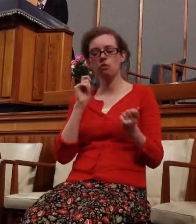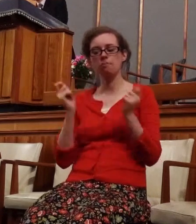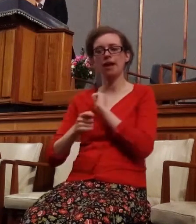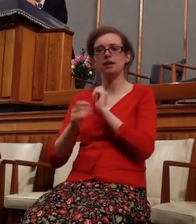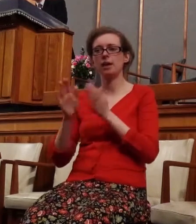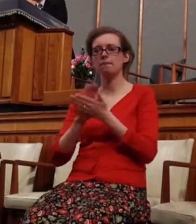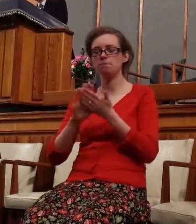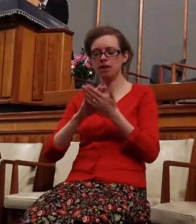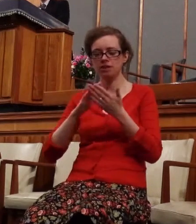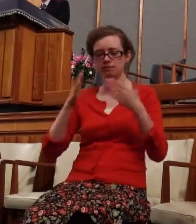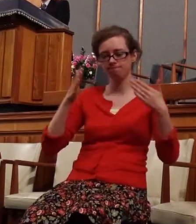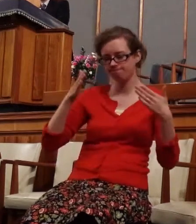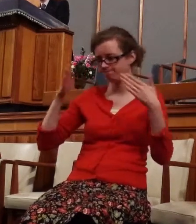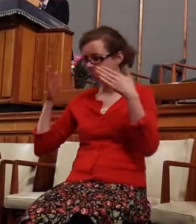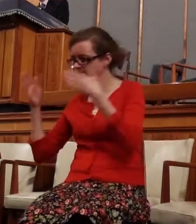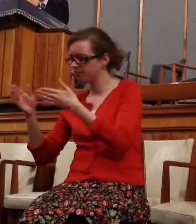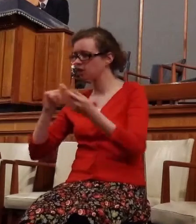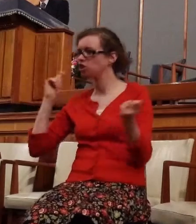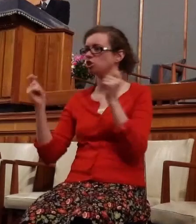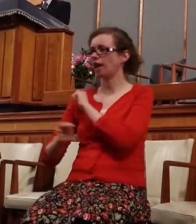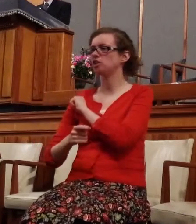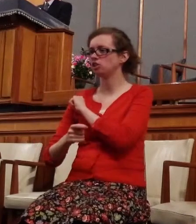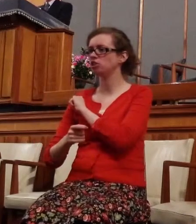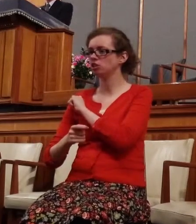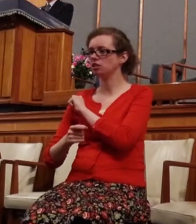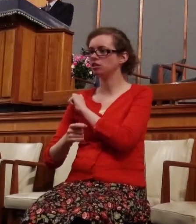about face, not long face, but an about face.